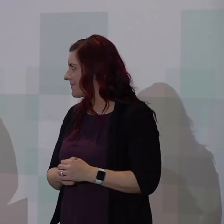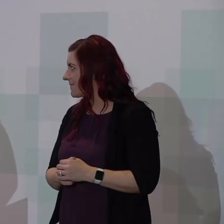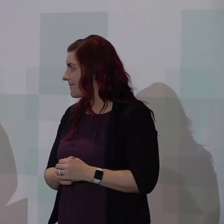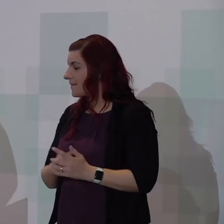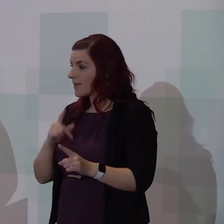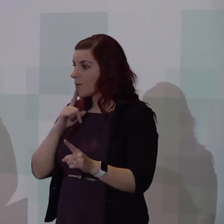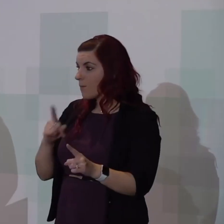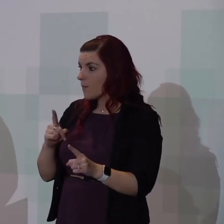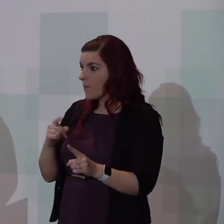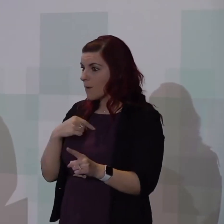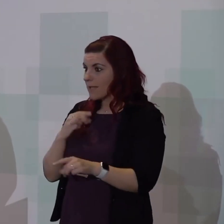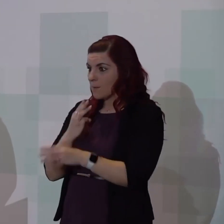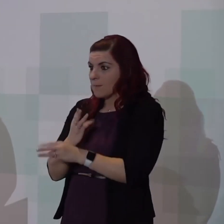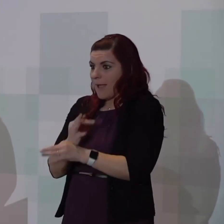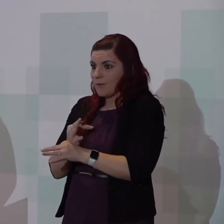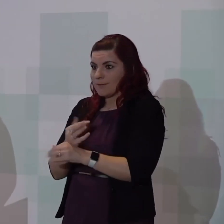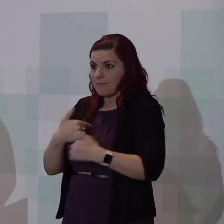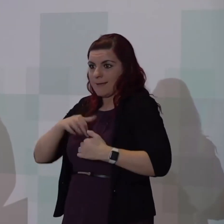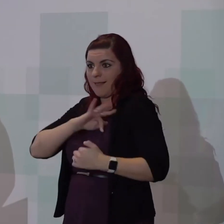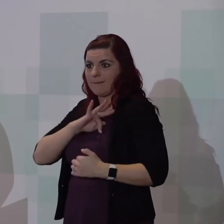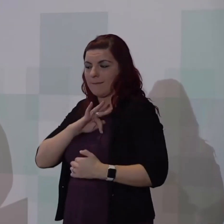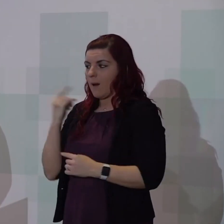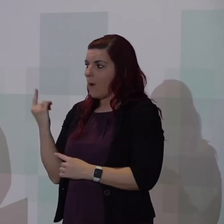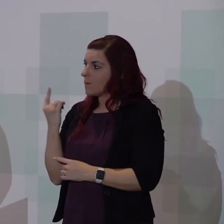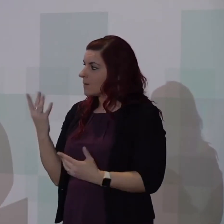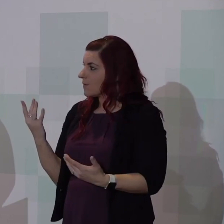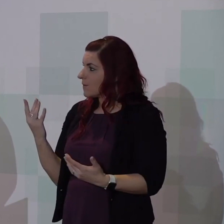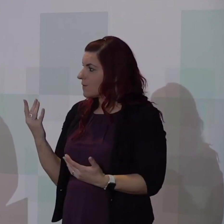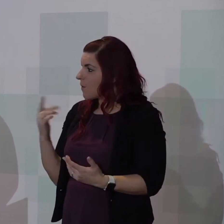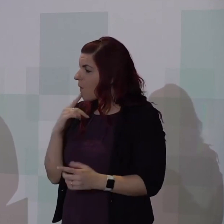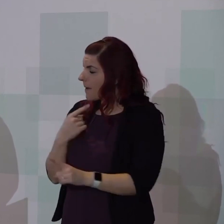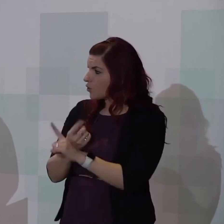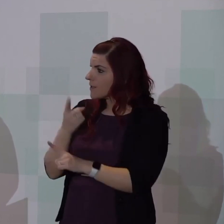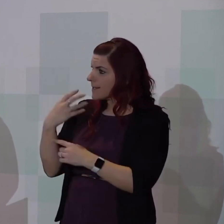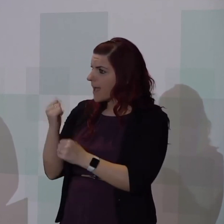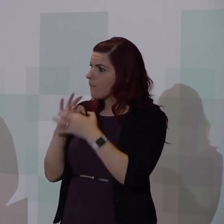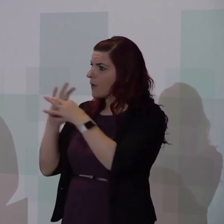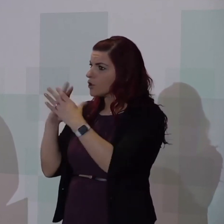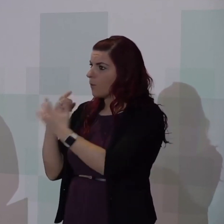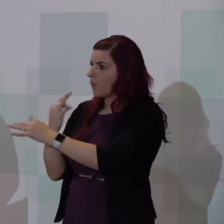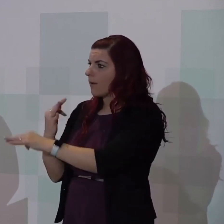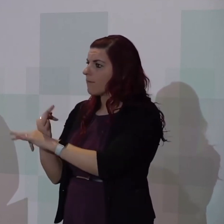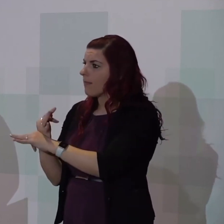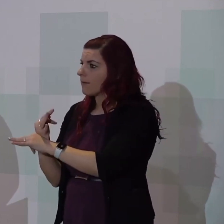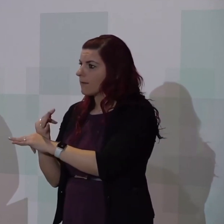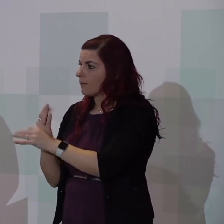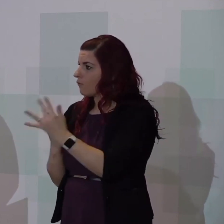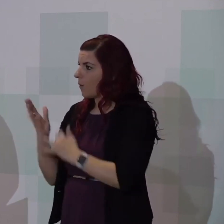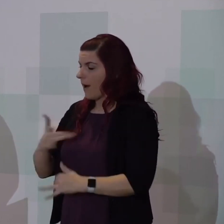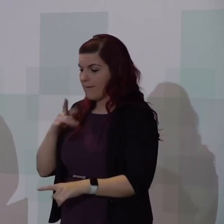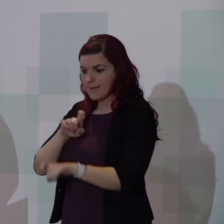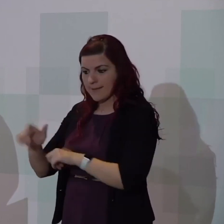However, I was parenting alone. Even though my daughter had a relationship with her father all through her life and still